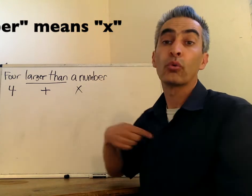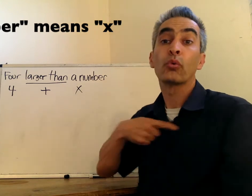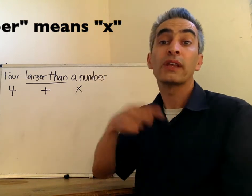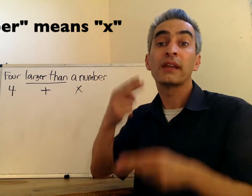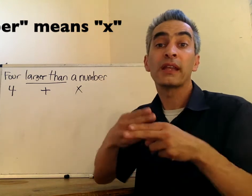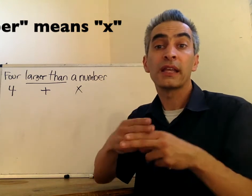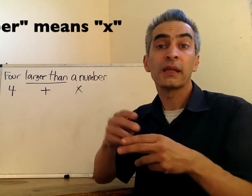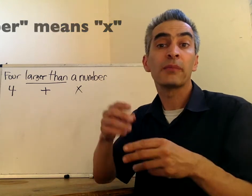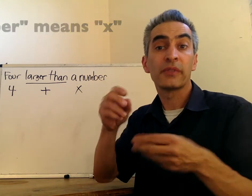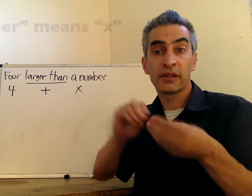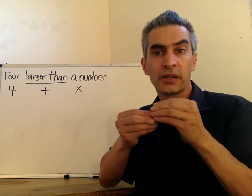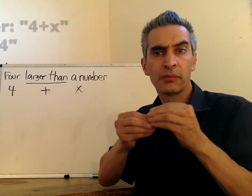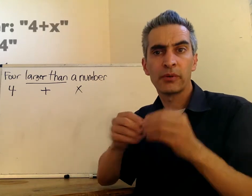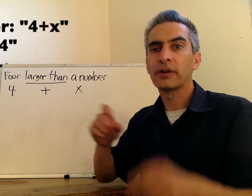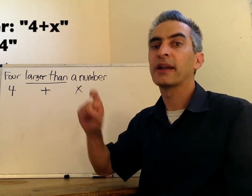Which we're going to name x.